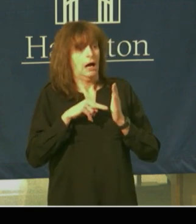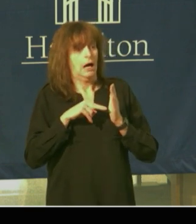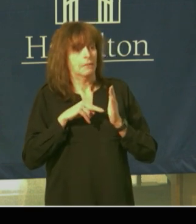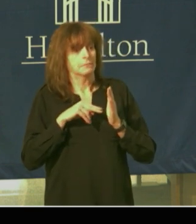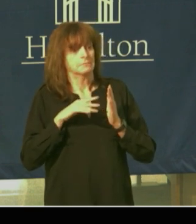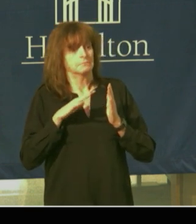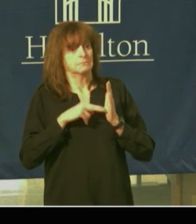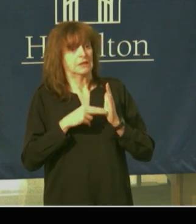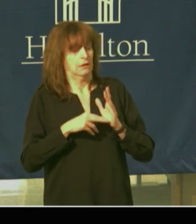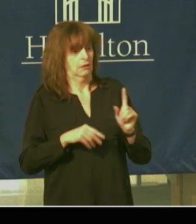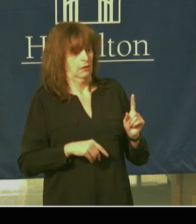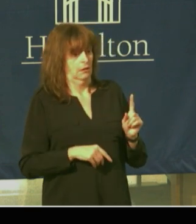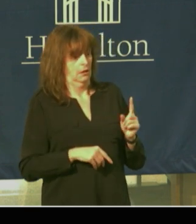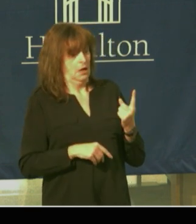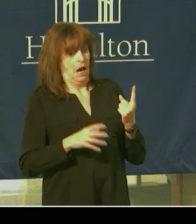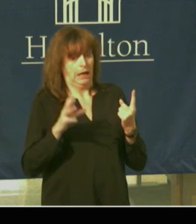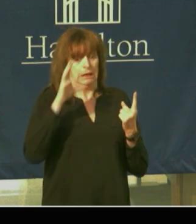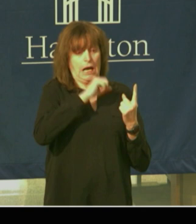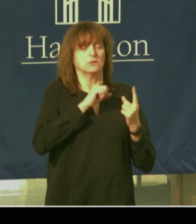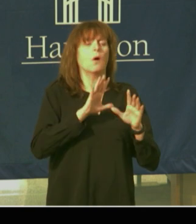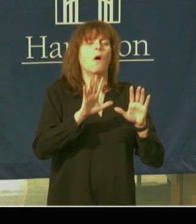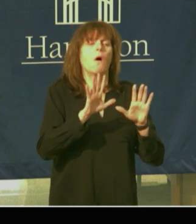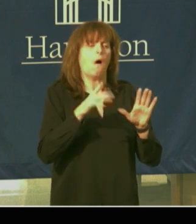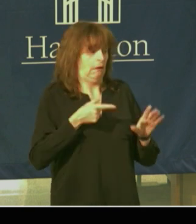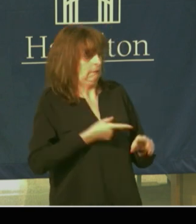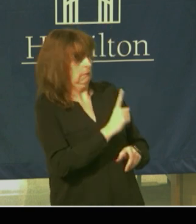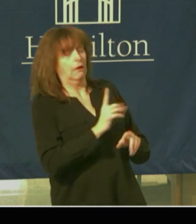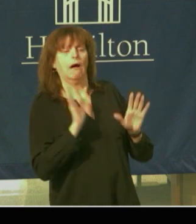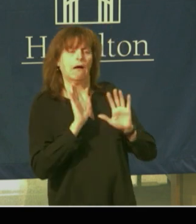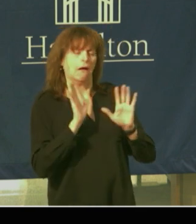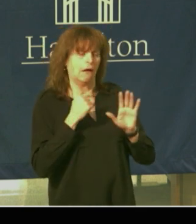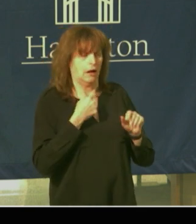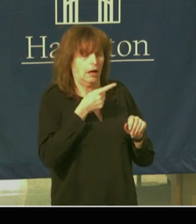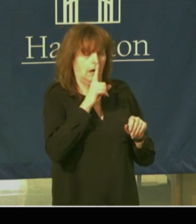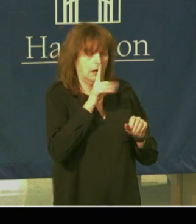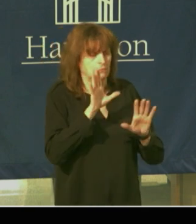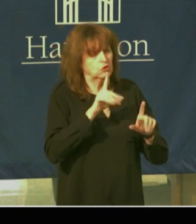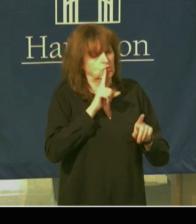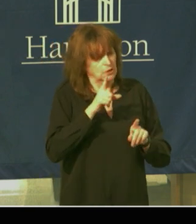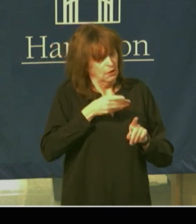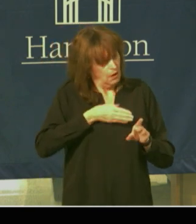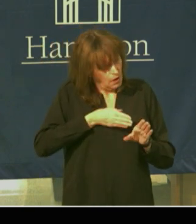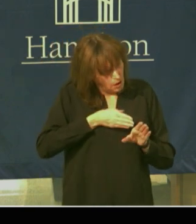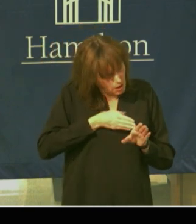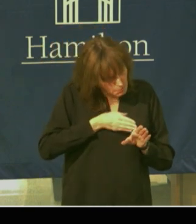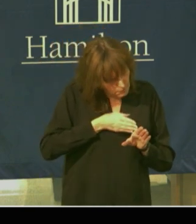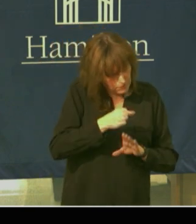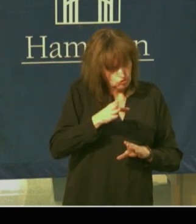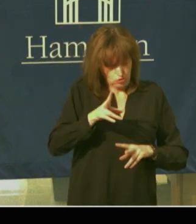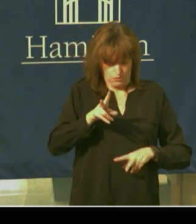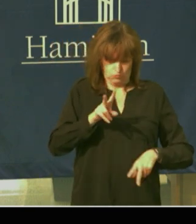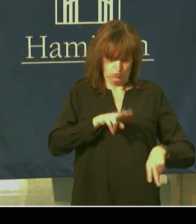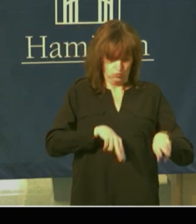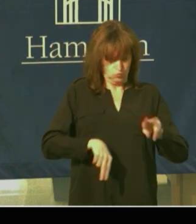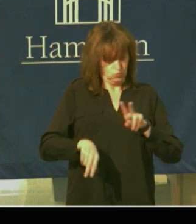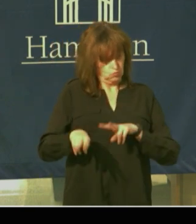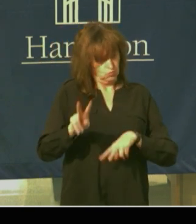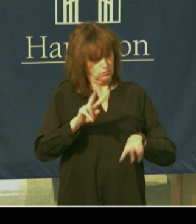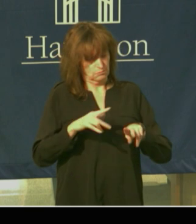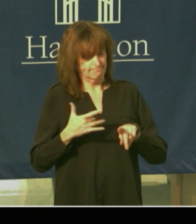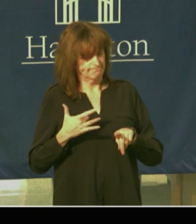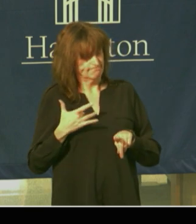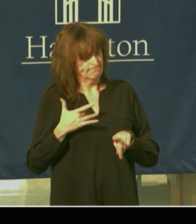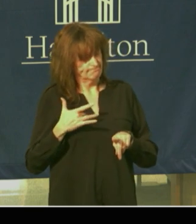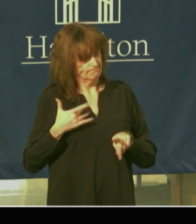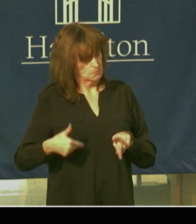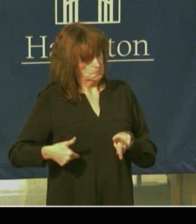And right from the beginning, it's, you know, if you have the sense that this person might be infected with COVID-19, test them. And some of those folks